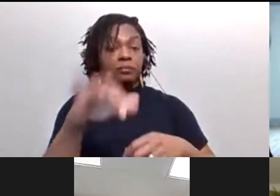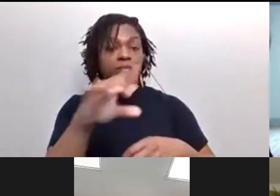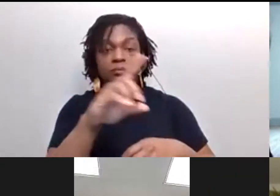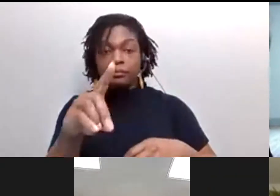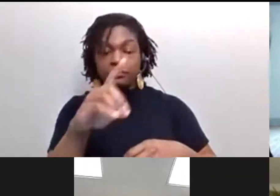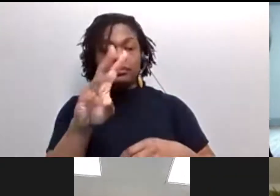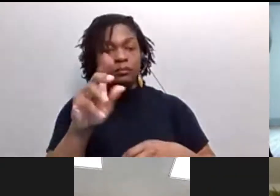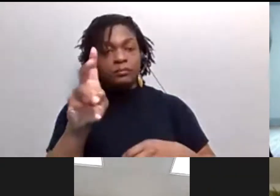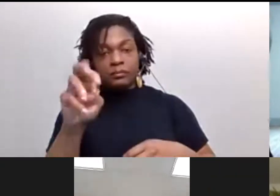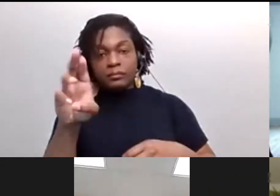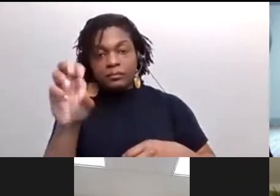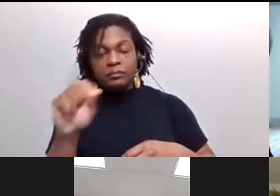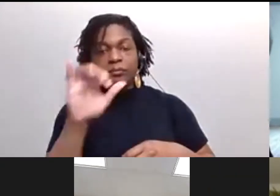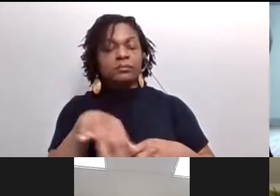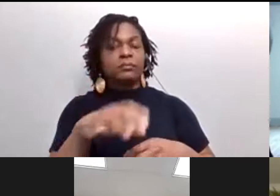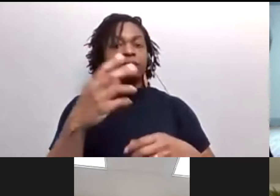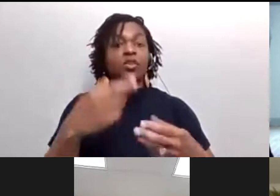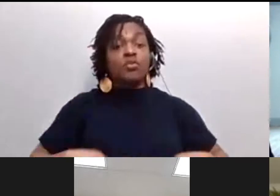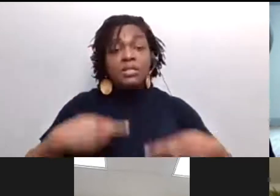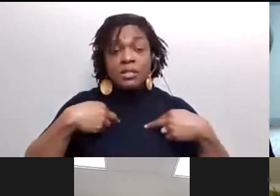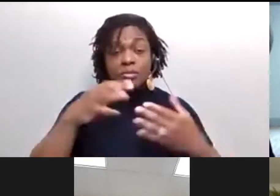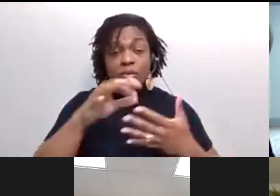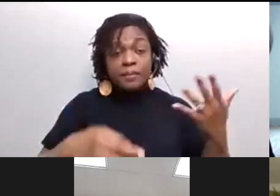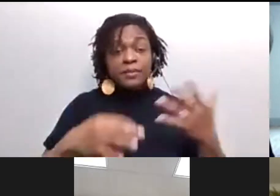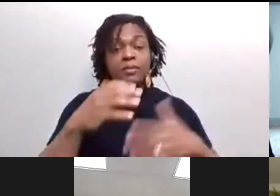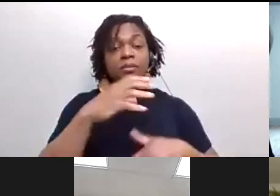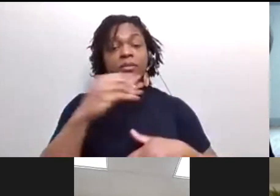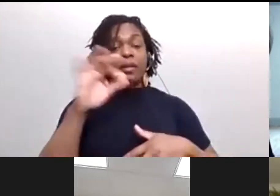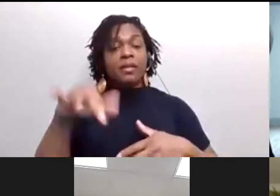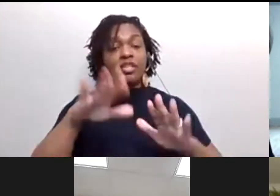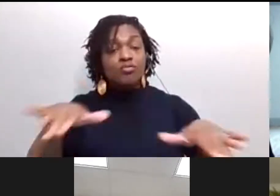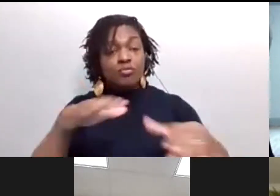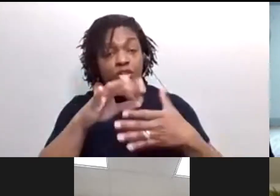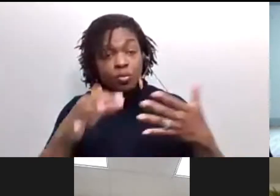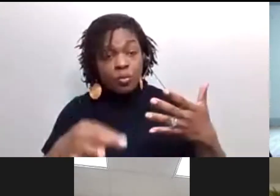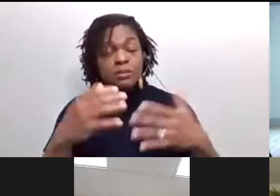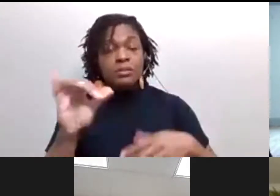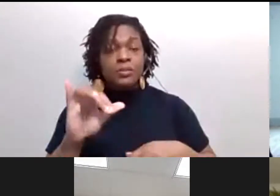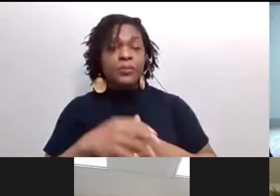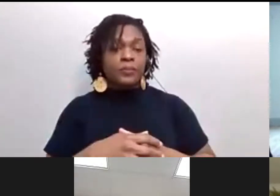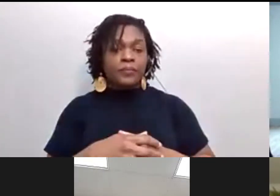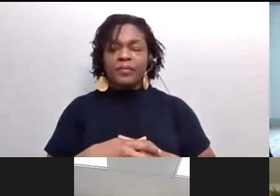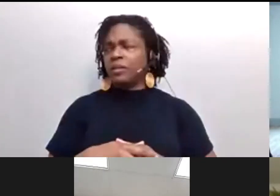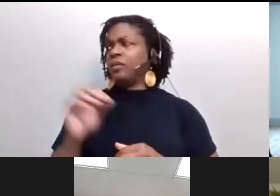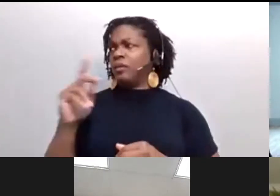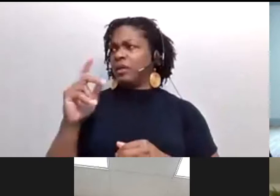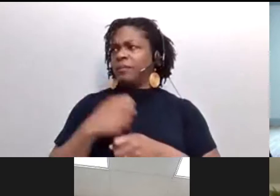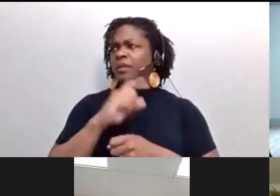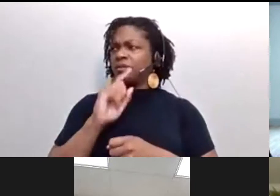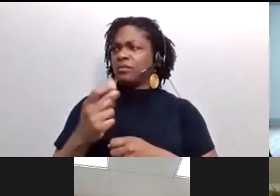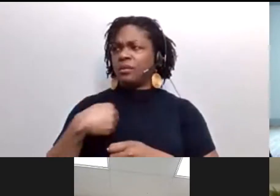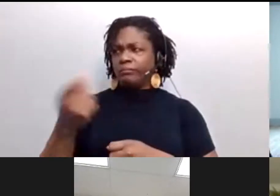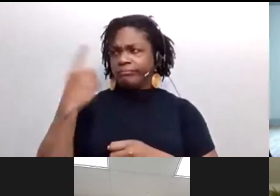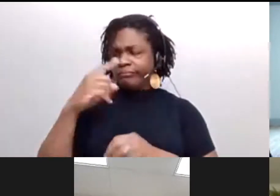waiver, residential options, and children's choice. Gotcha. I just wanted to make sure that I was correct on that before